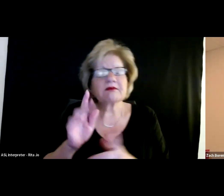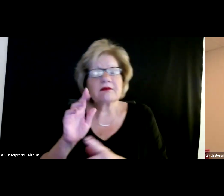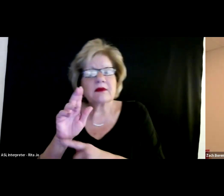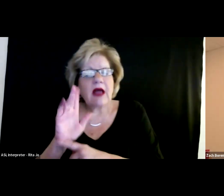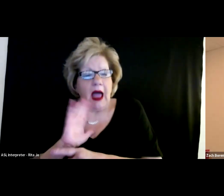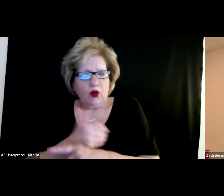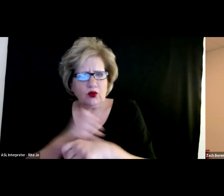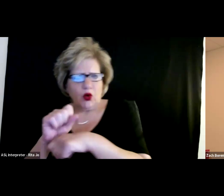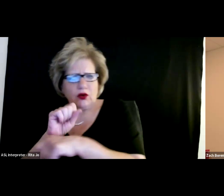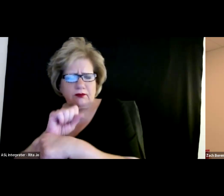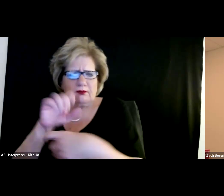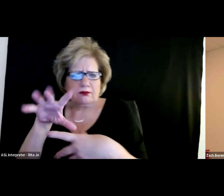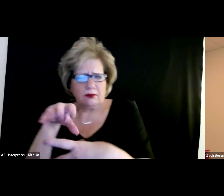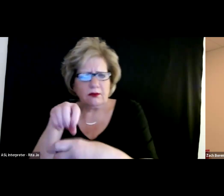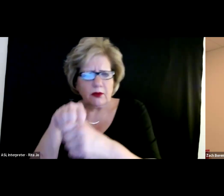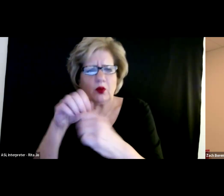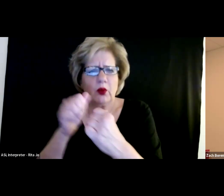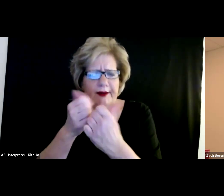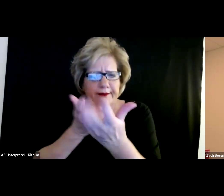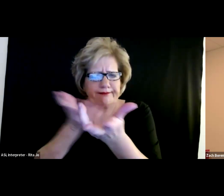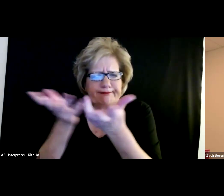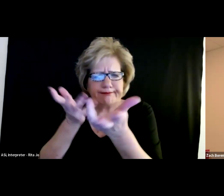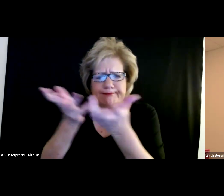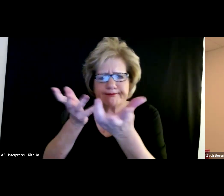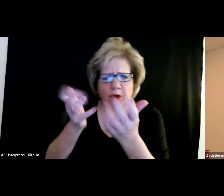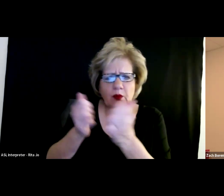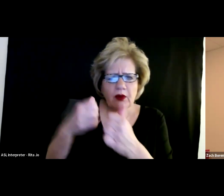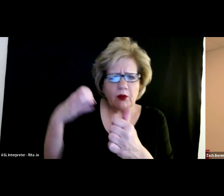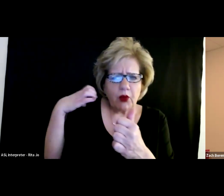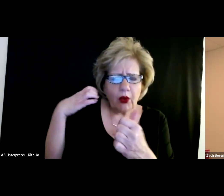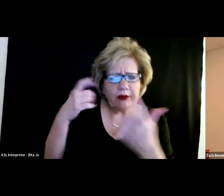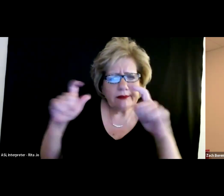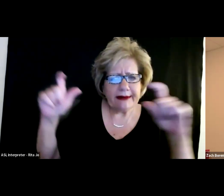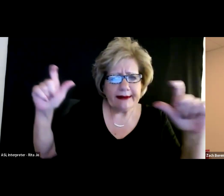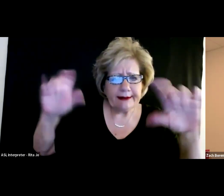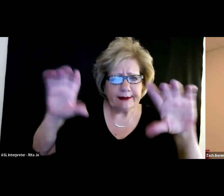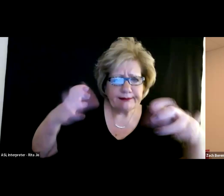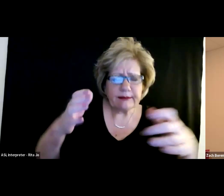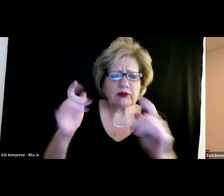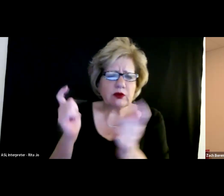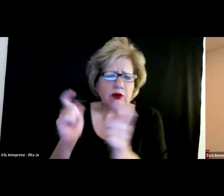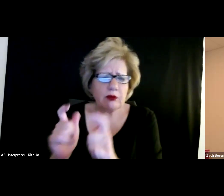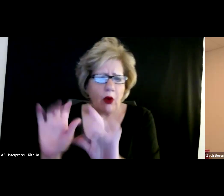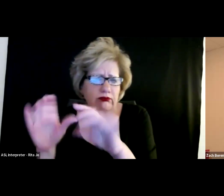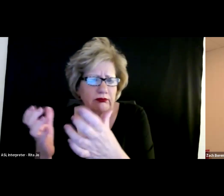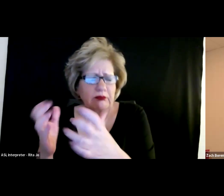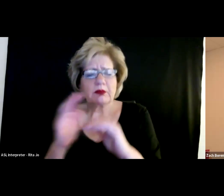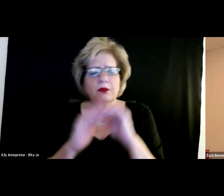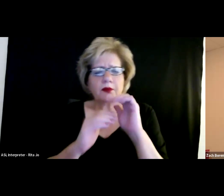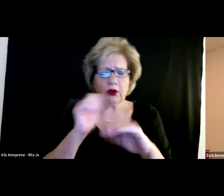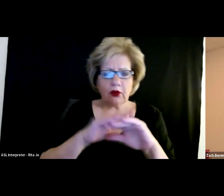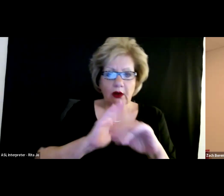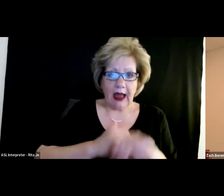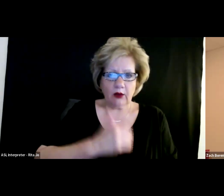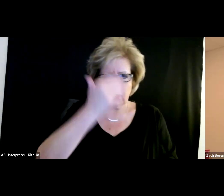a lot of interfacing with employers, both large and small. We've built upon our knowledge and resources we can bring to